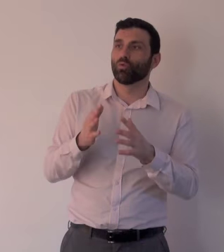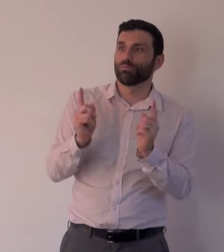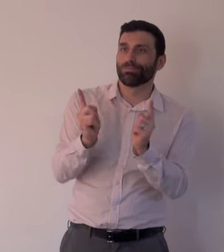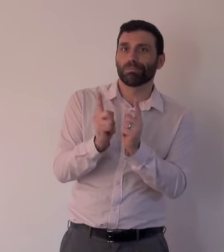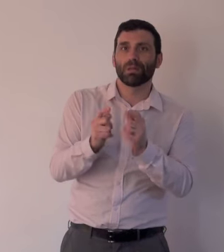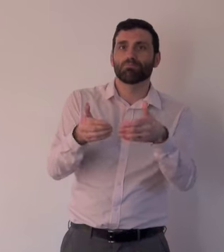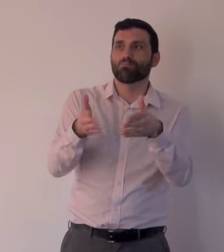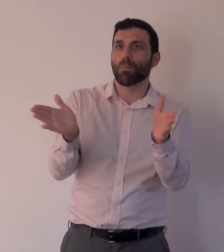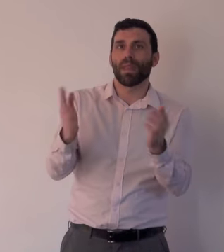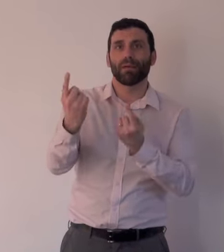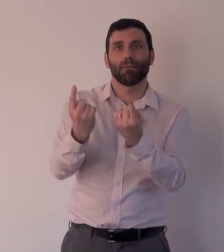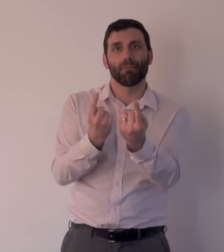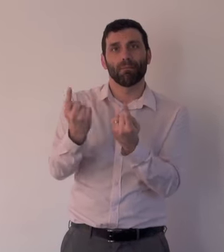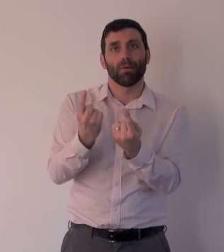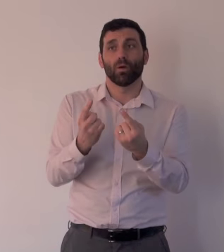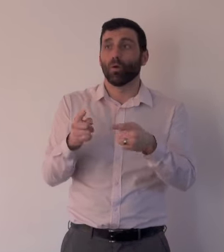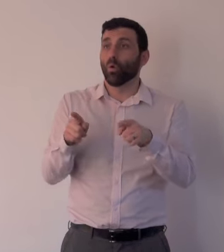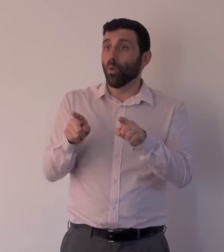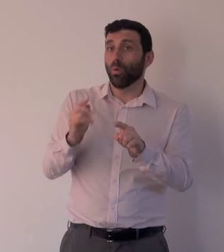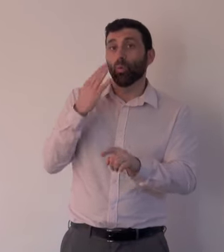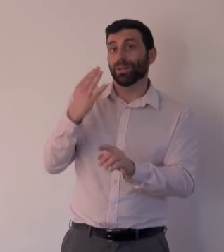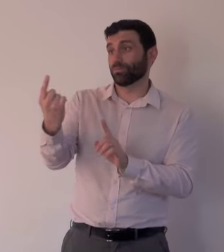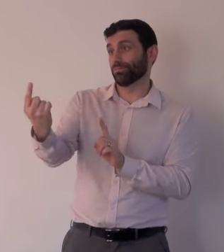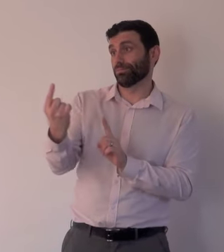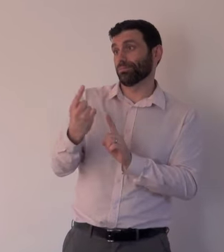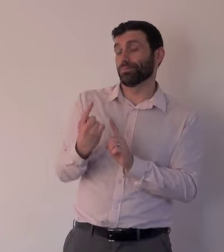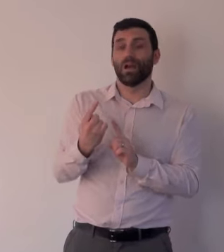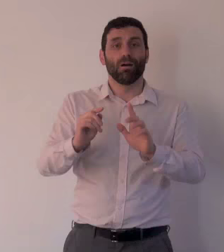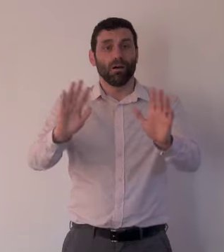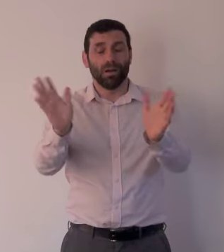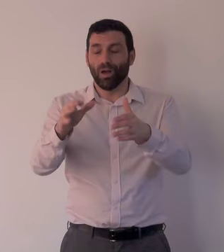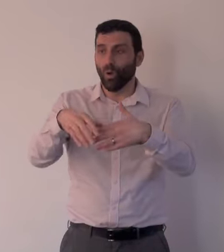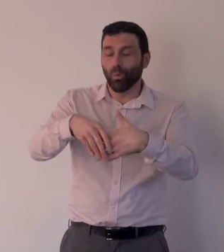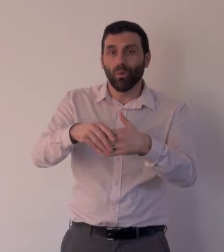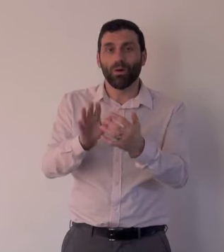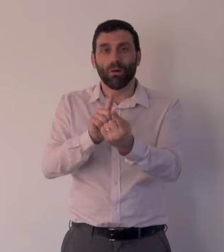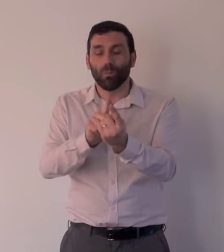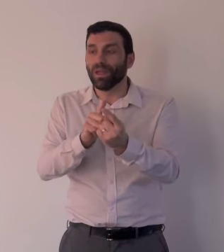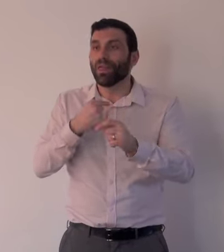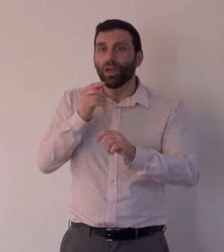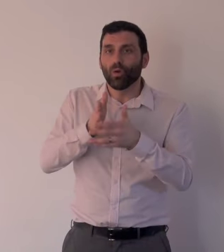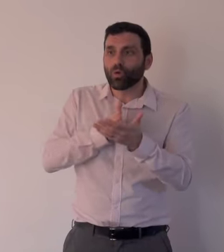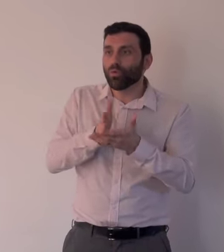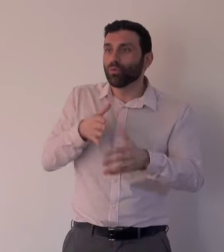to greet the public and refer them to appropriate people, to welcome them,